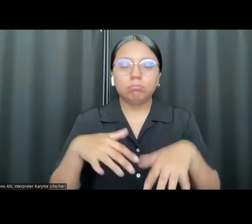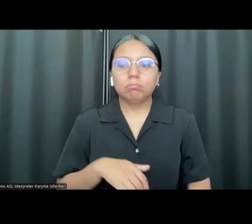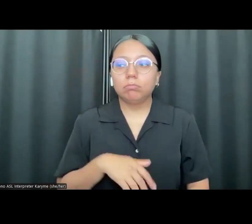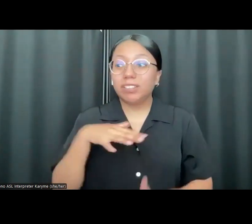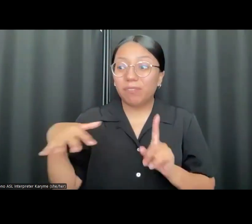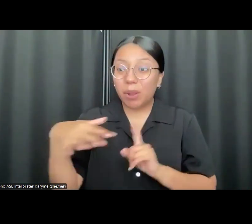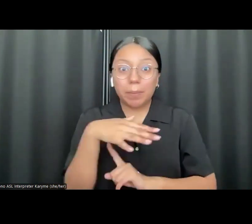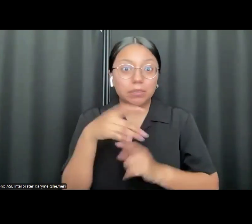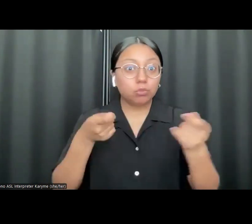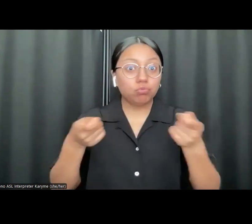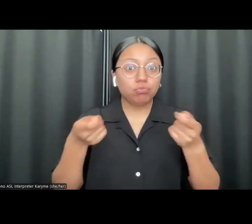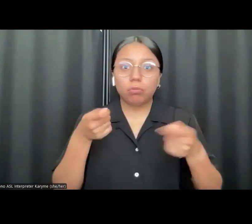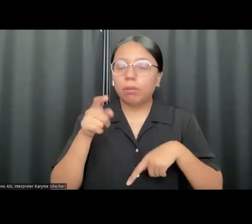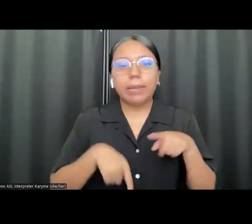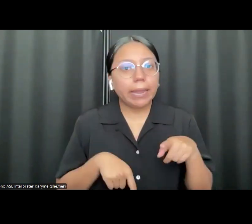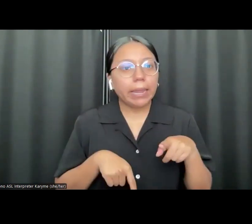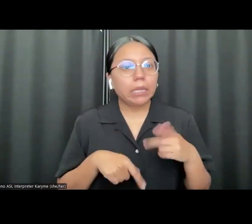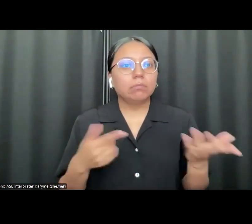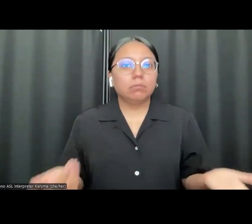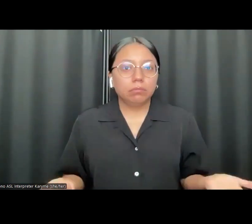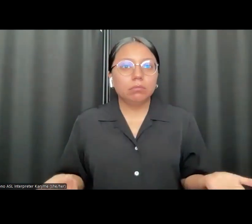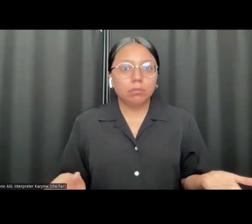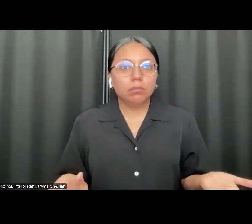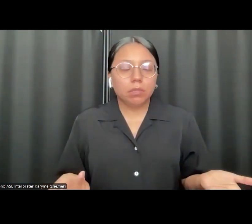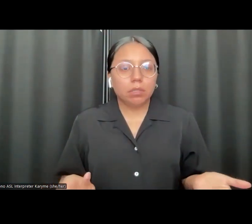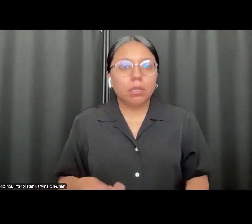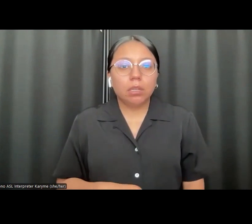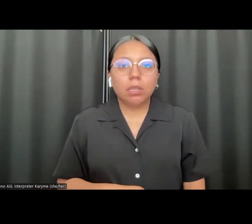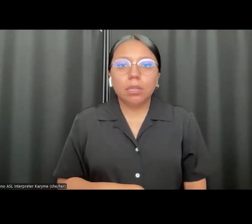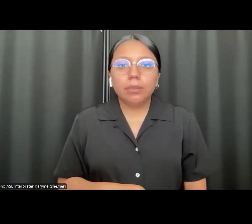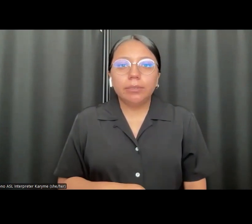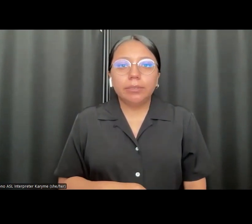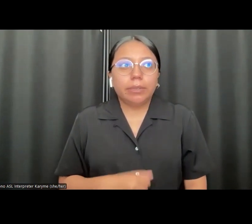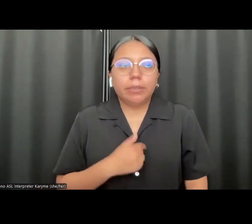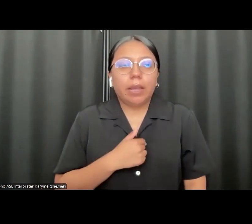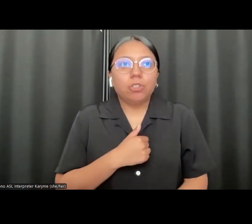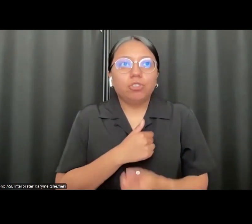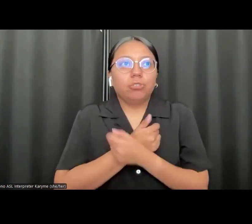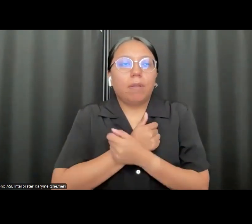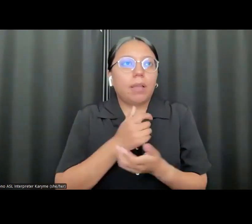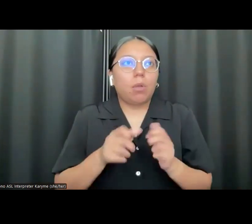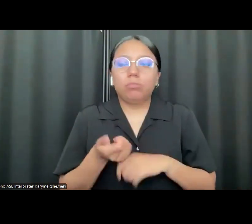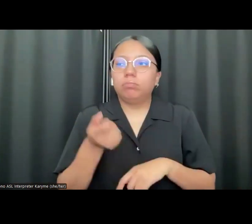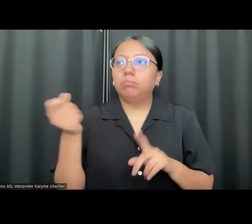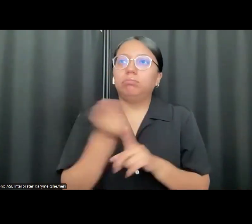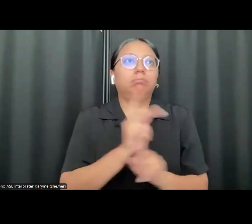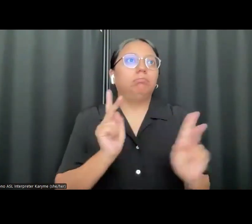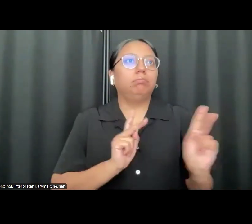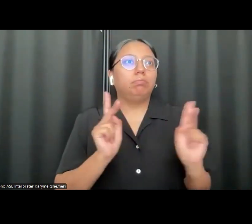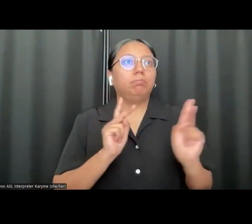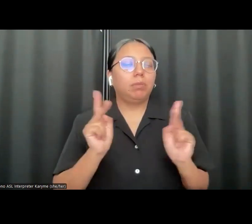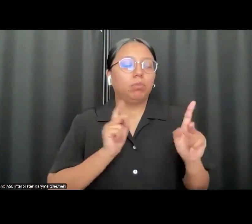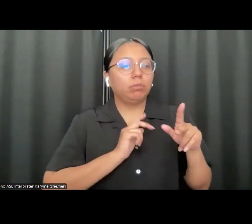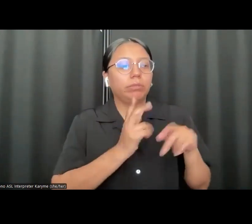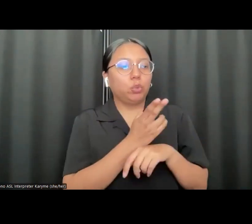we live in, and they make something. And I love that random people taking the subway were like, what the fuck is this group of deaf